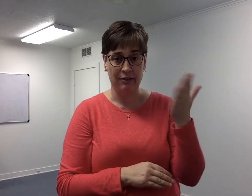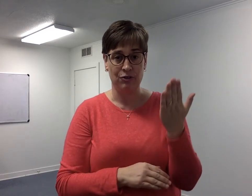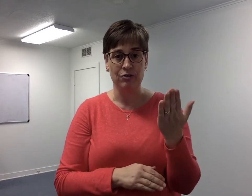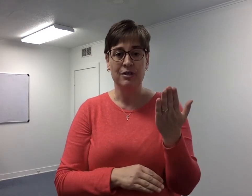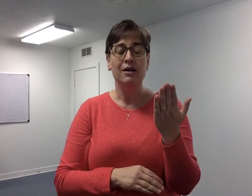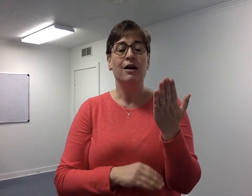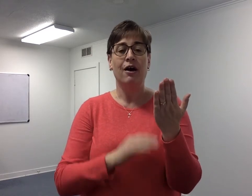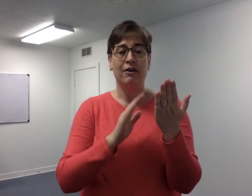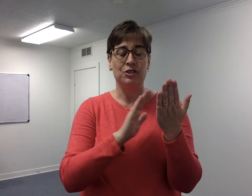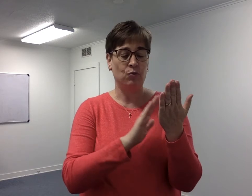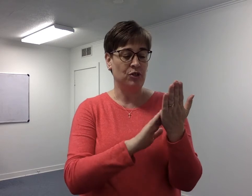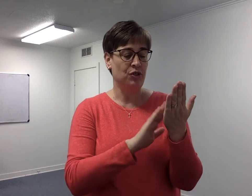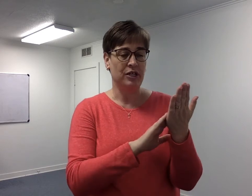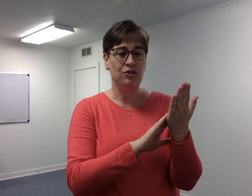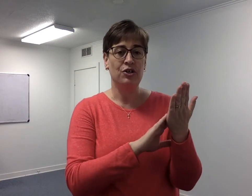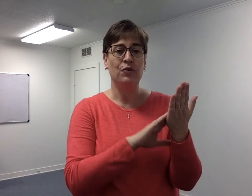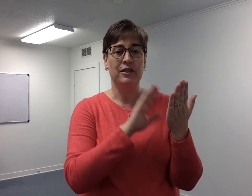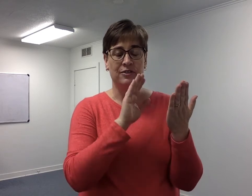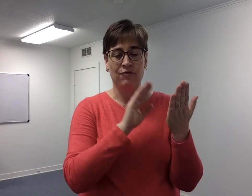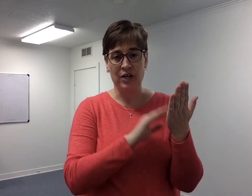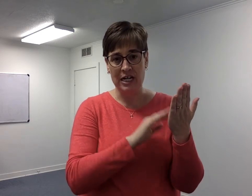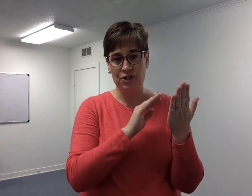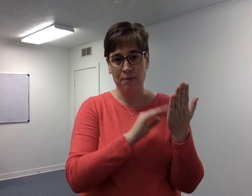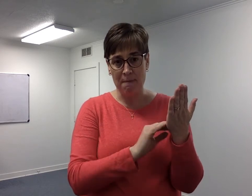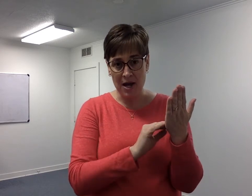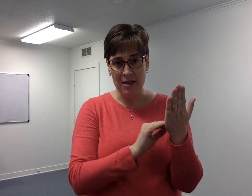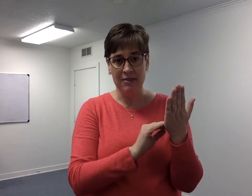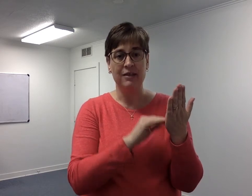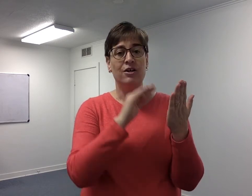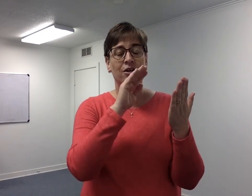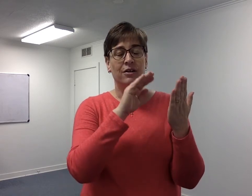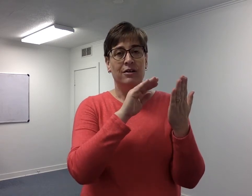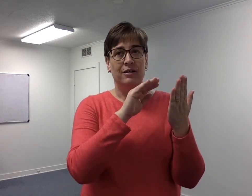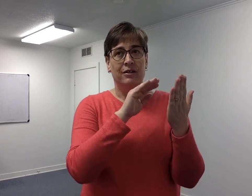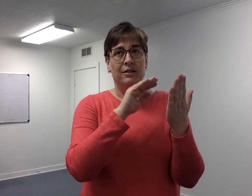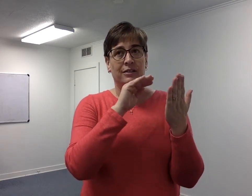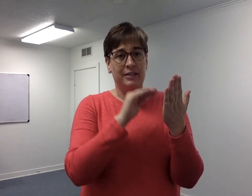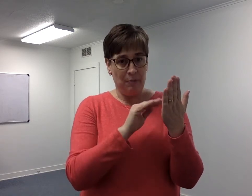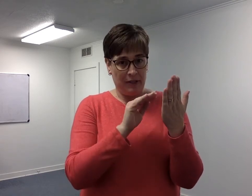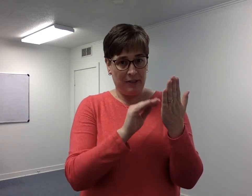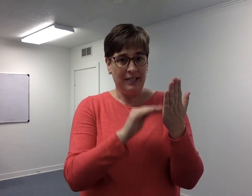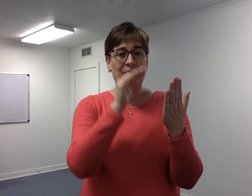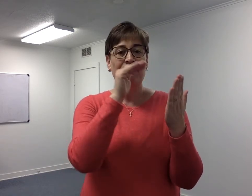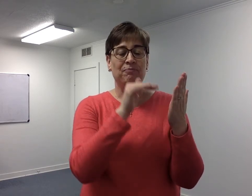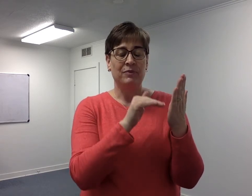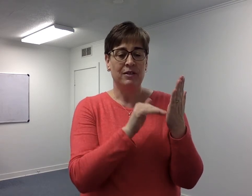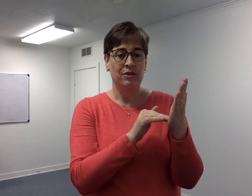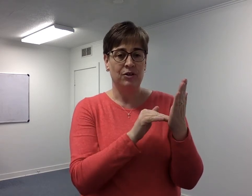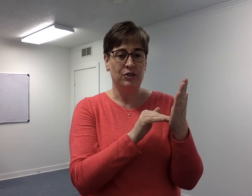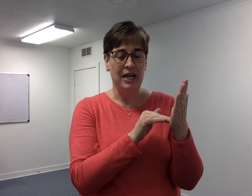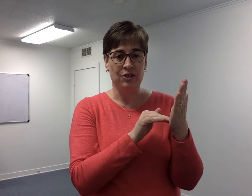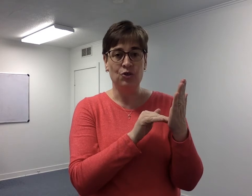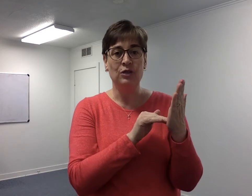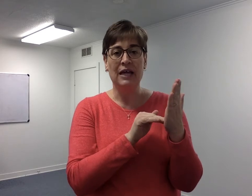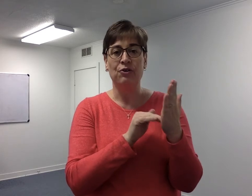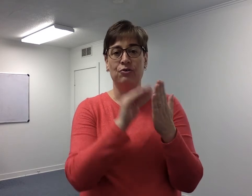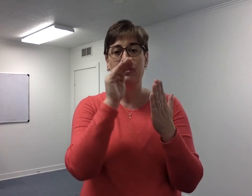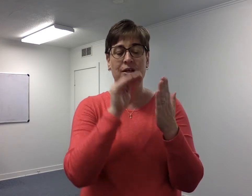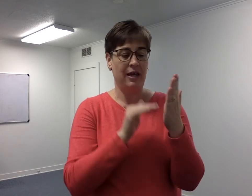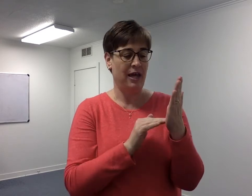calendar. All right, so what you're going to do is for each month, typically you take two letters and